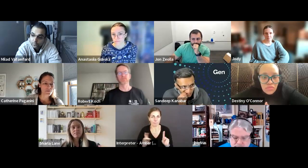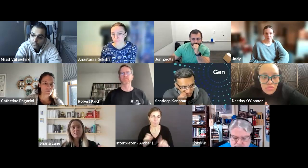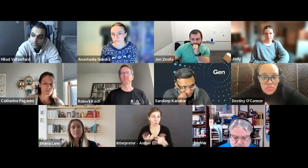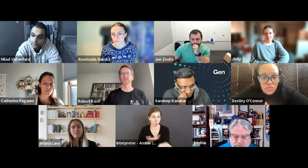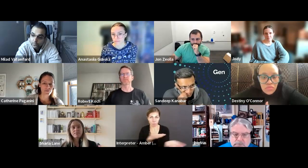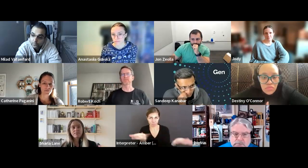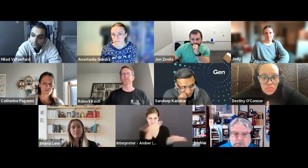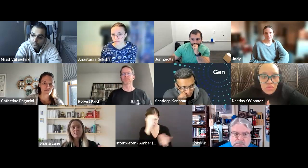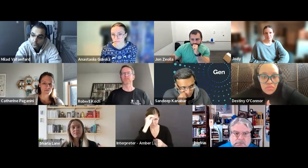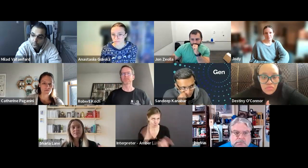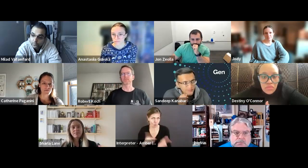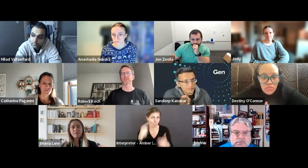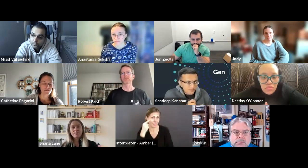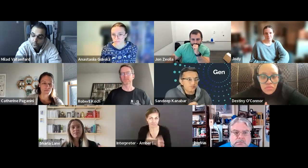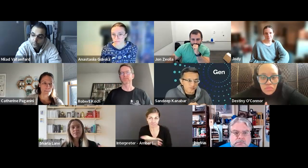everyone.